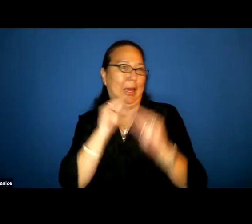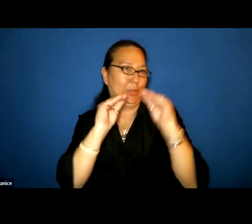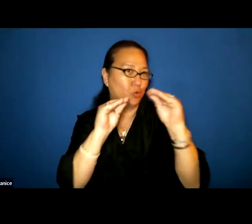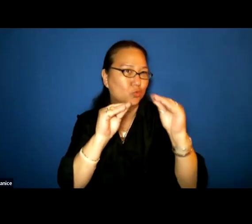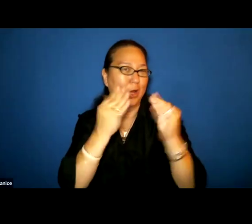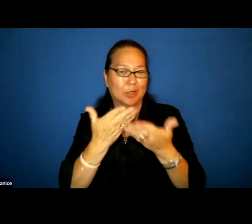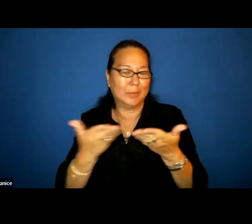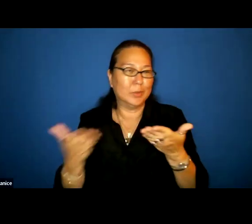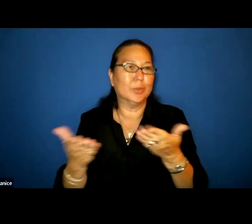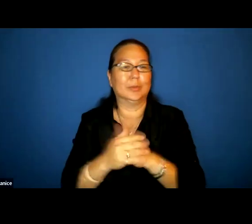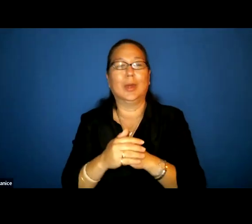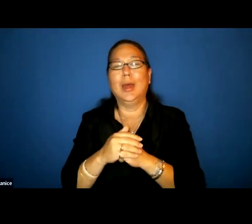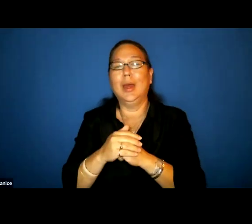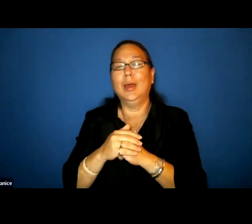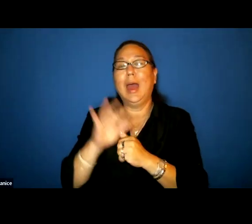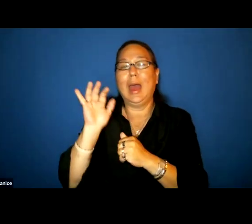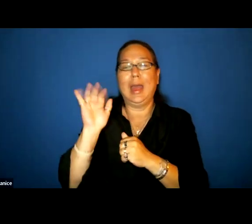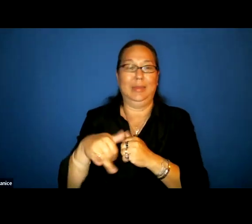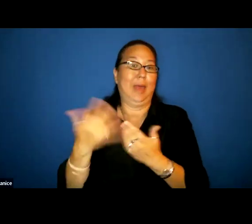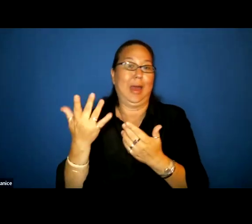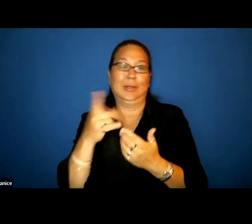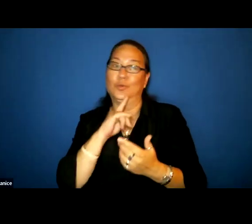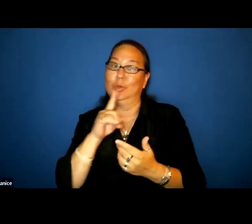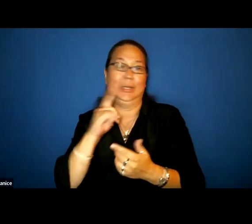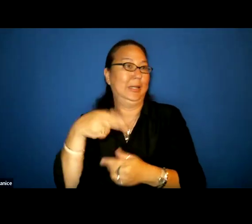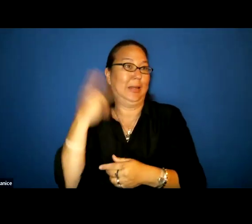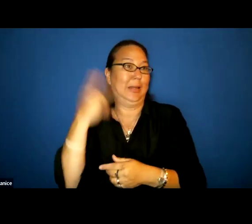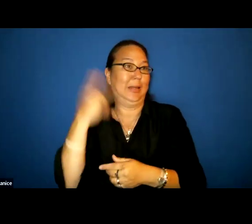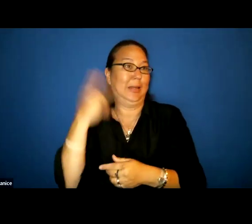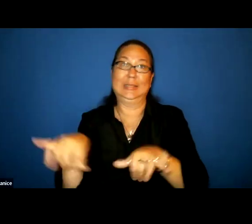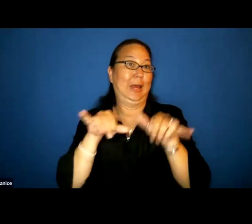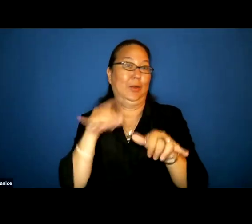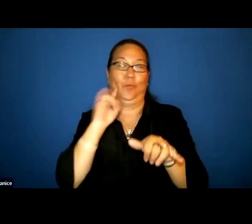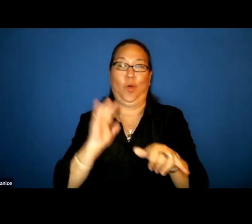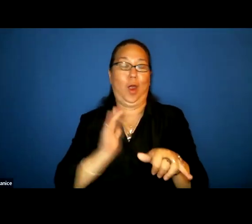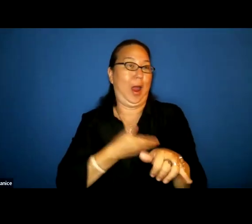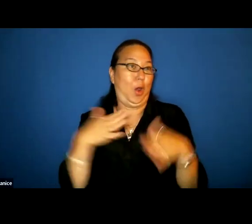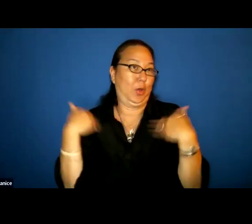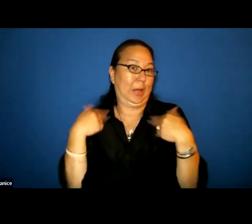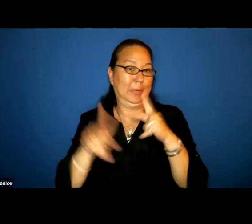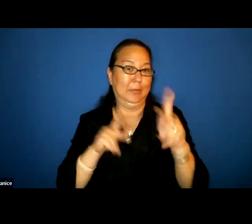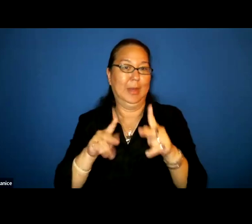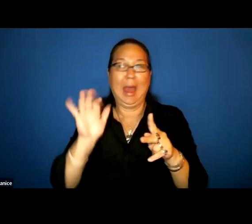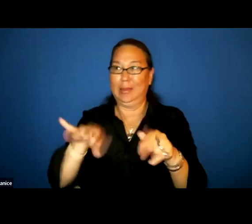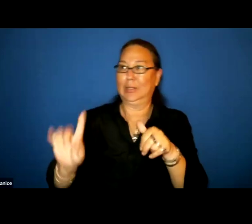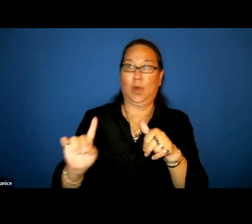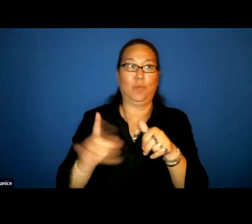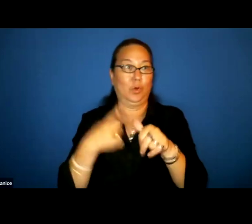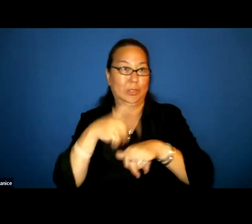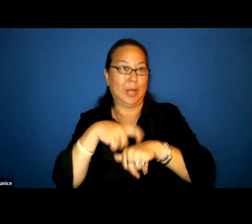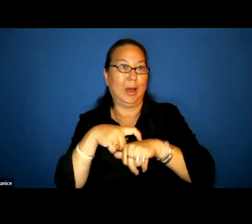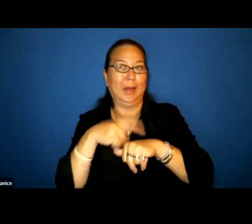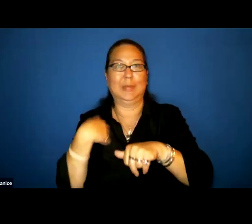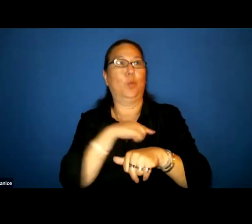is at the highest standards for our young people. This is a first, at least in some time in the district, to have